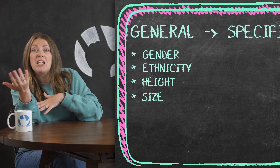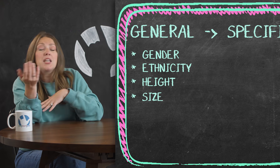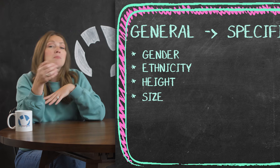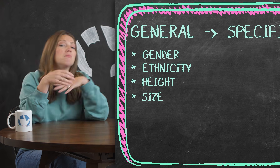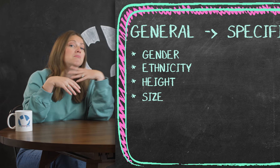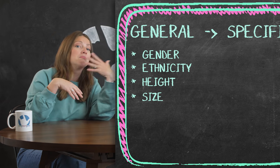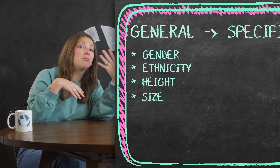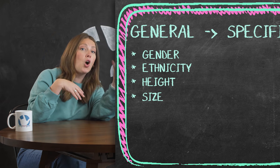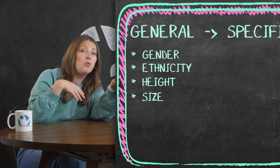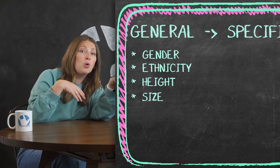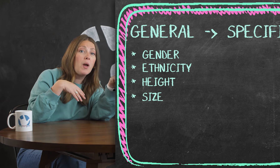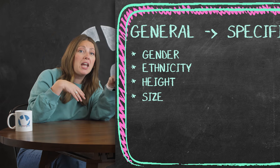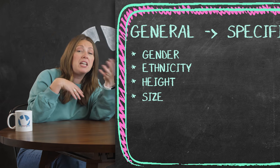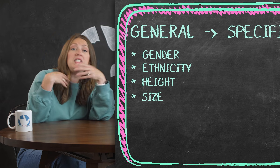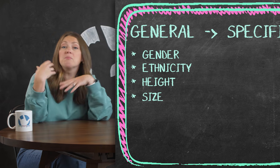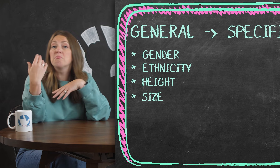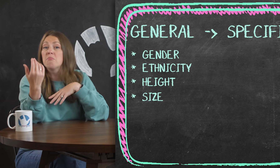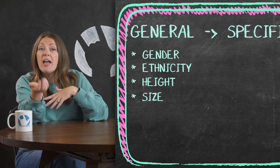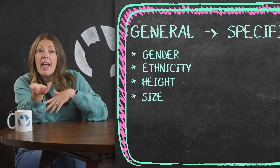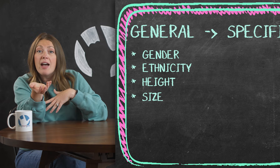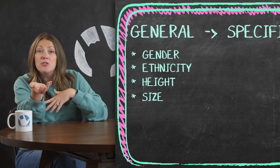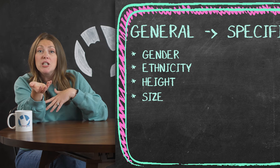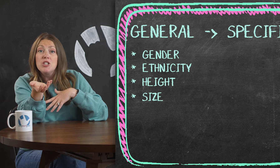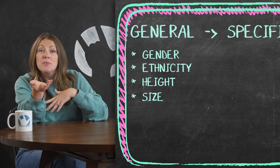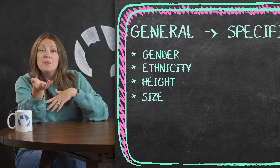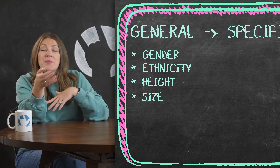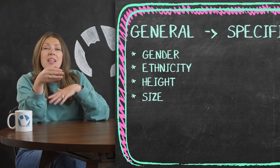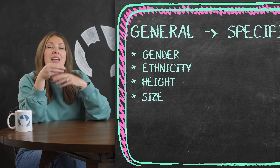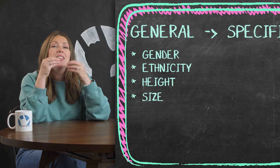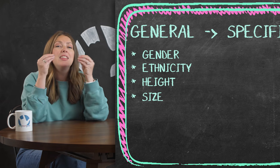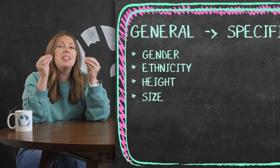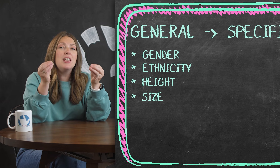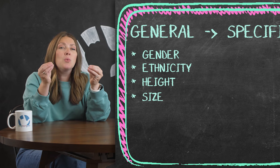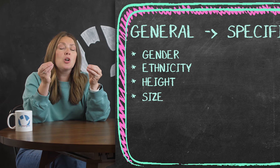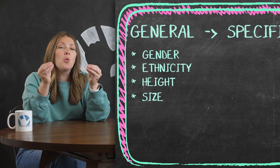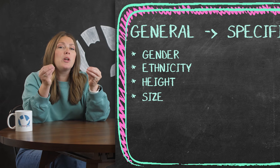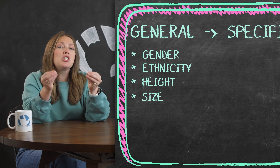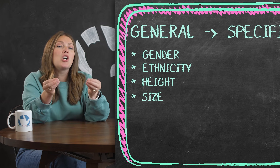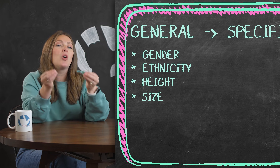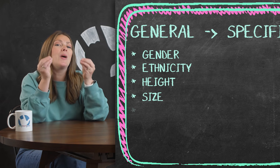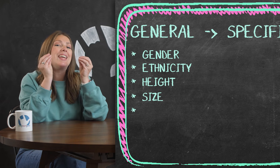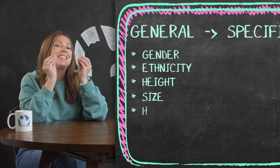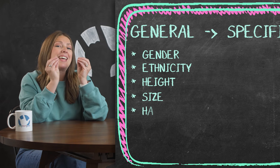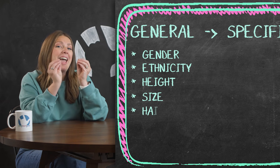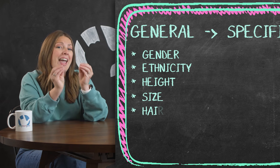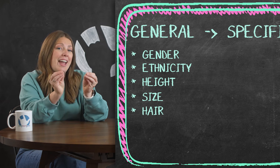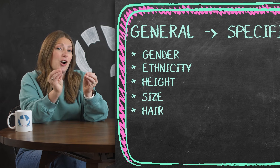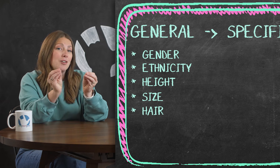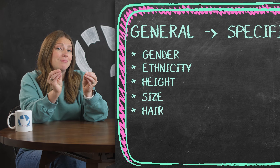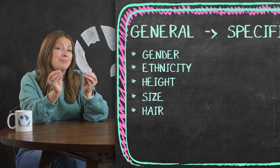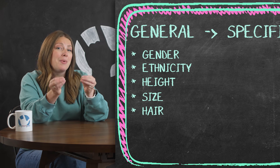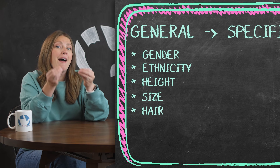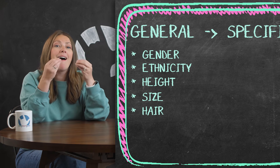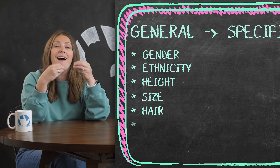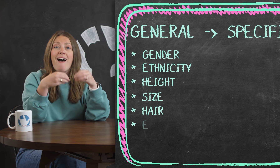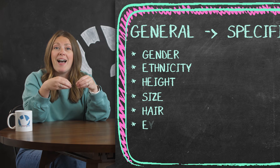skinny, overweight, average. Then we're going to go into hair,